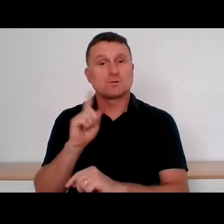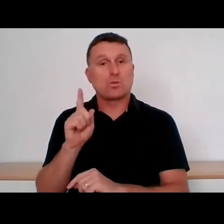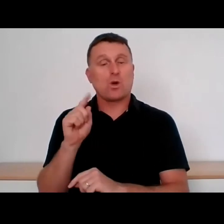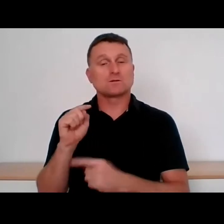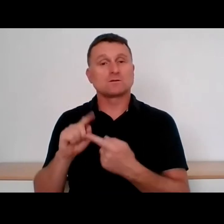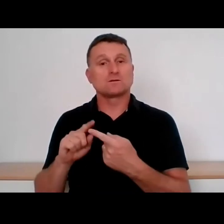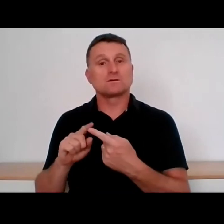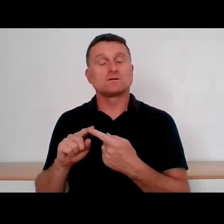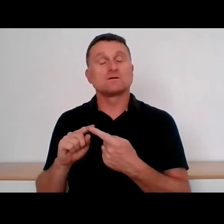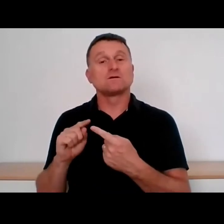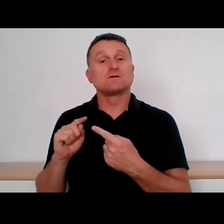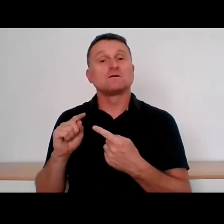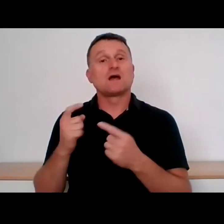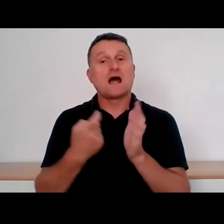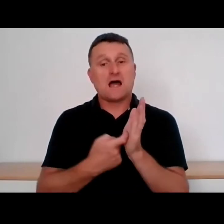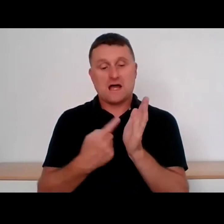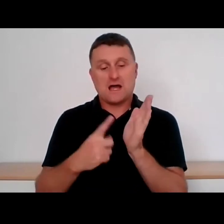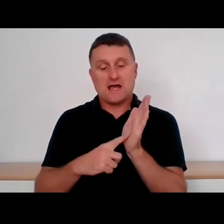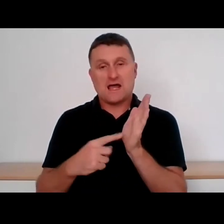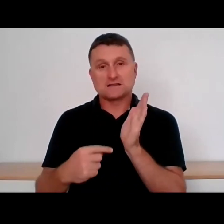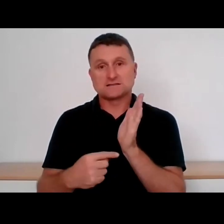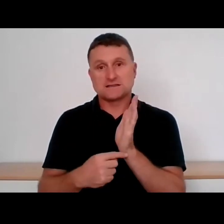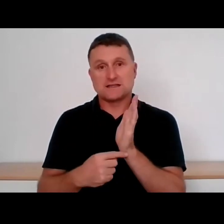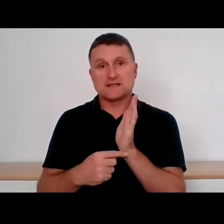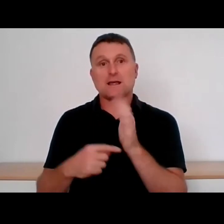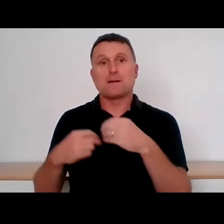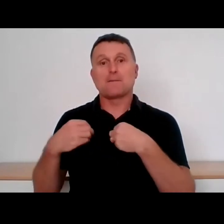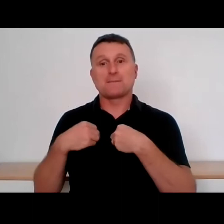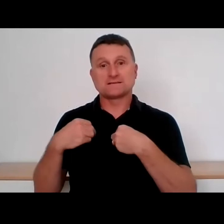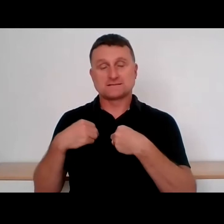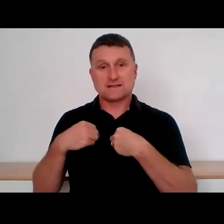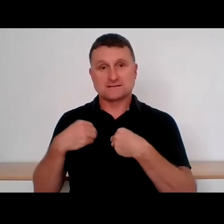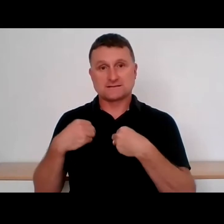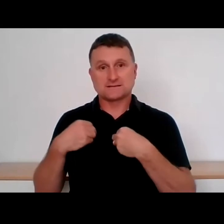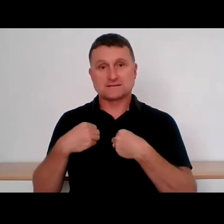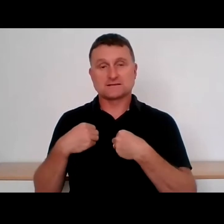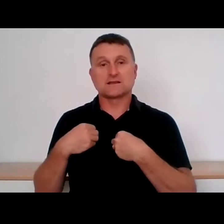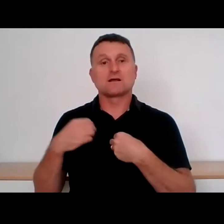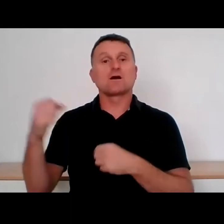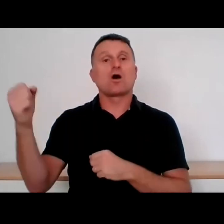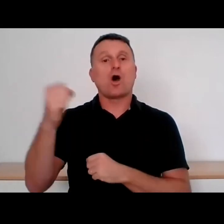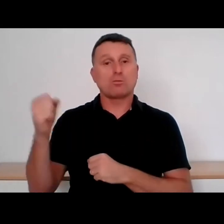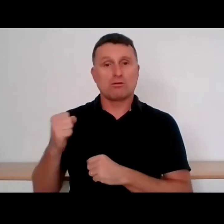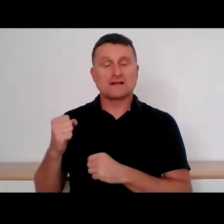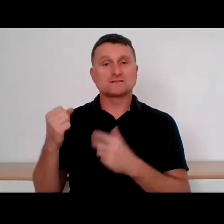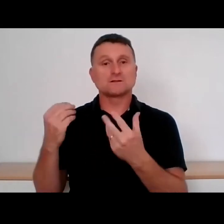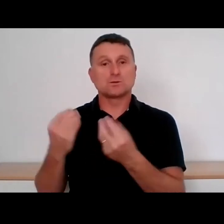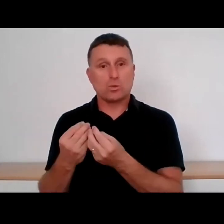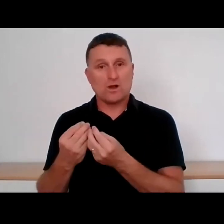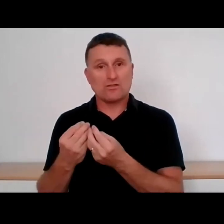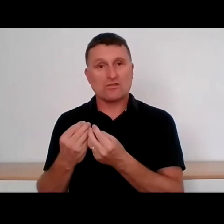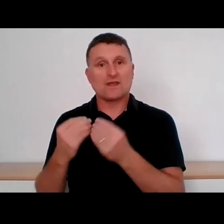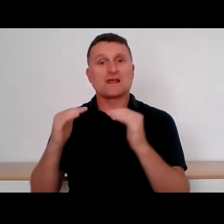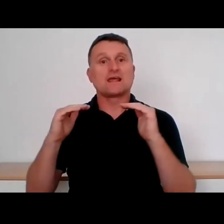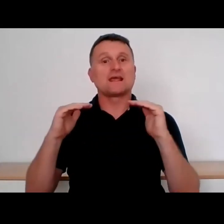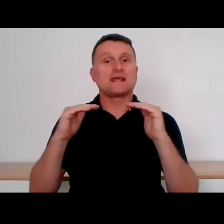first, that RLT Inc. operates on a curation basis, aiming for an even representation